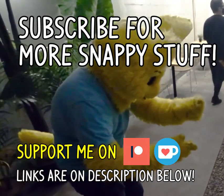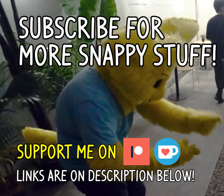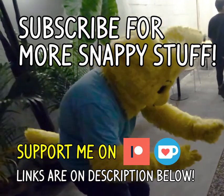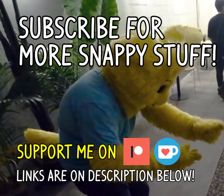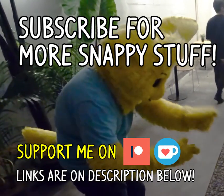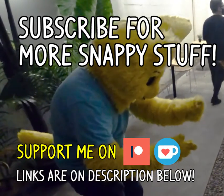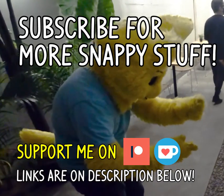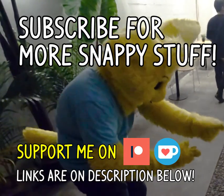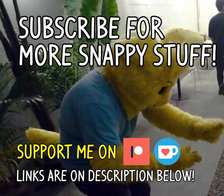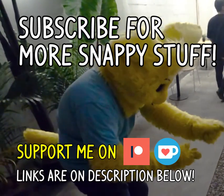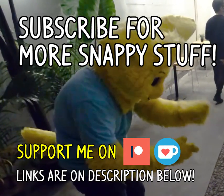learn